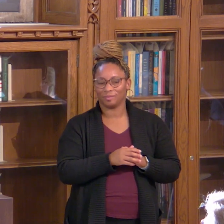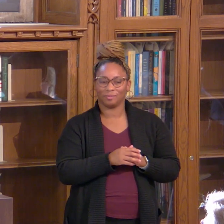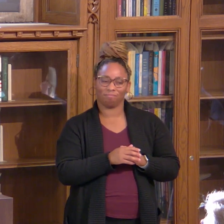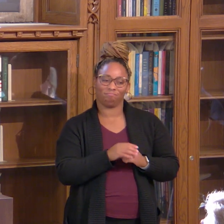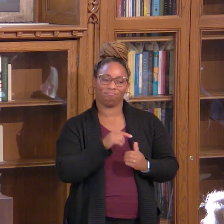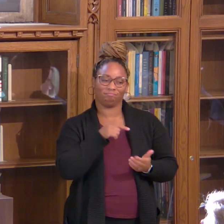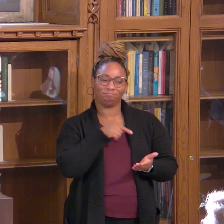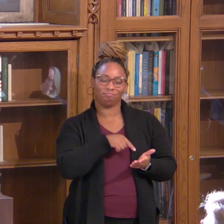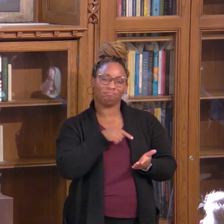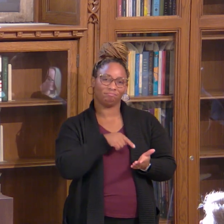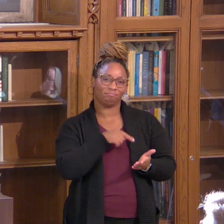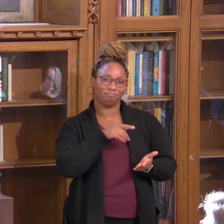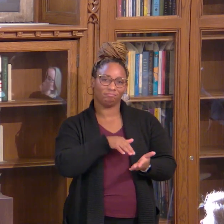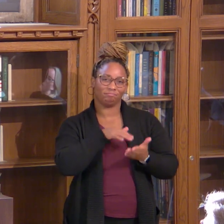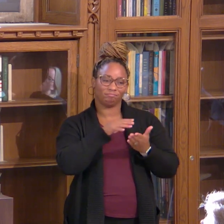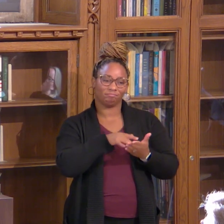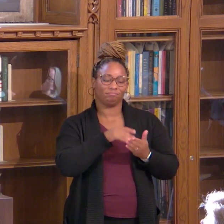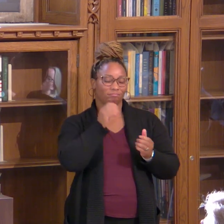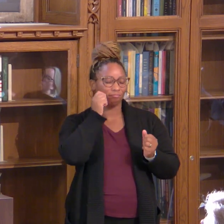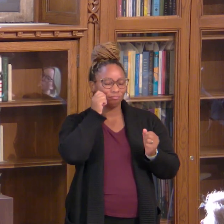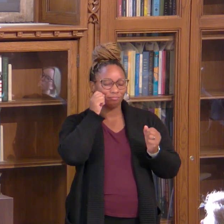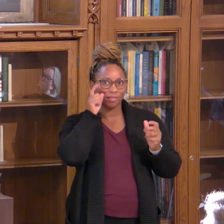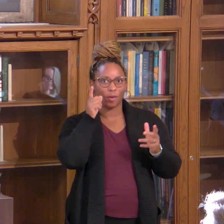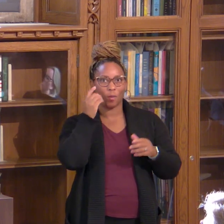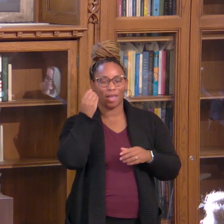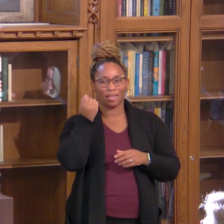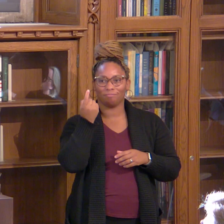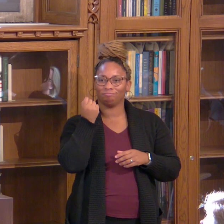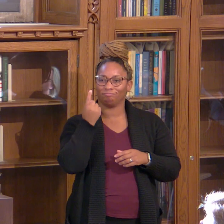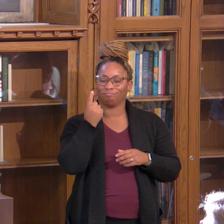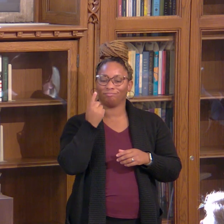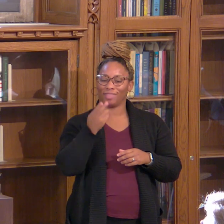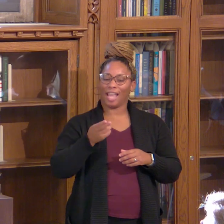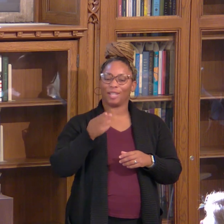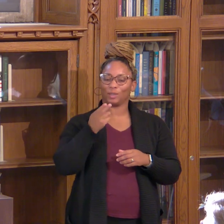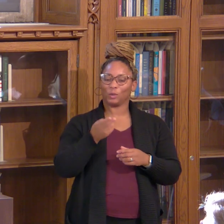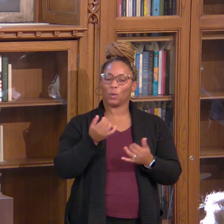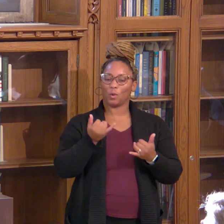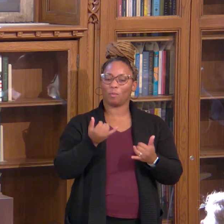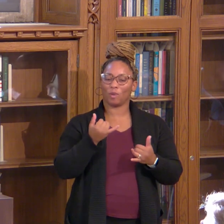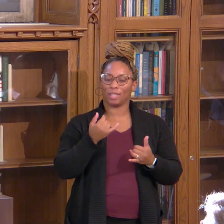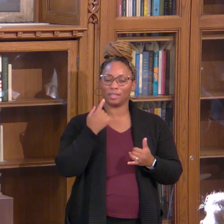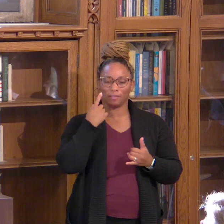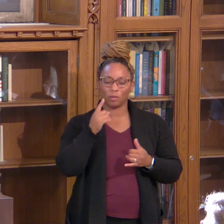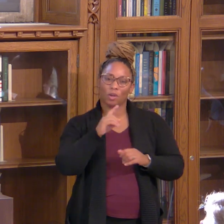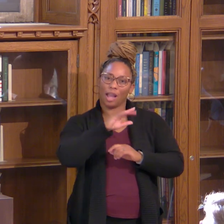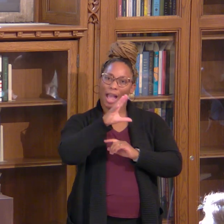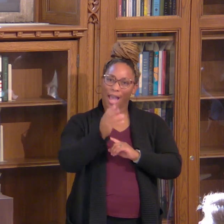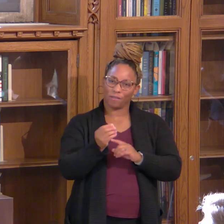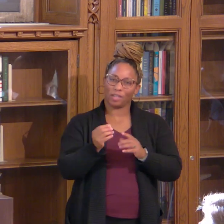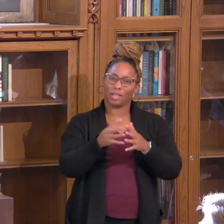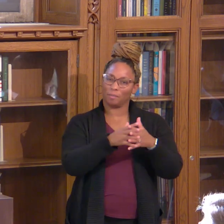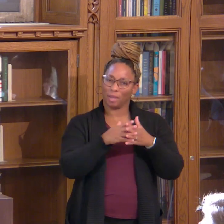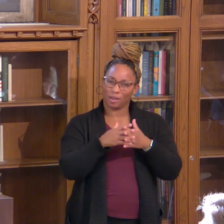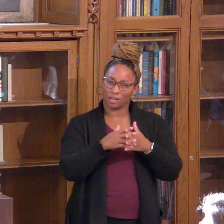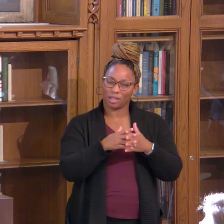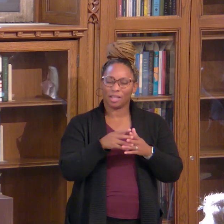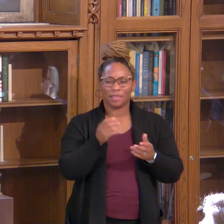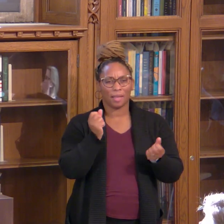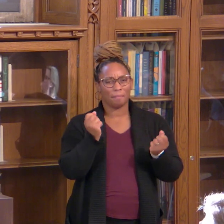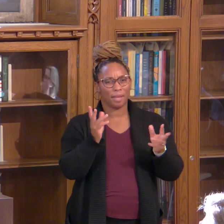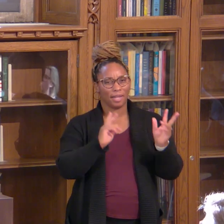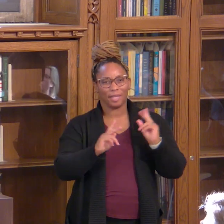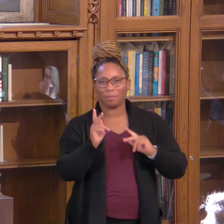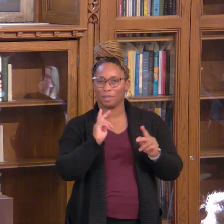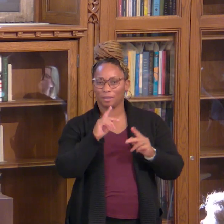awakened and enlightened many to a historical presence of an African Amer that many